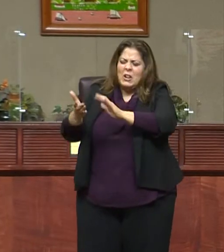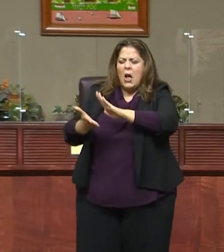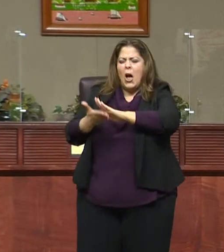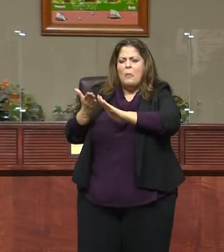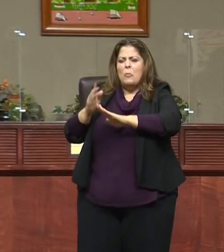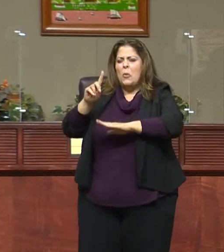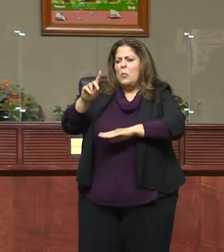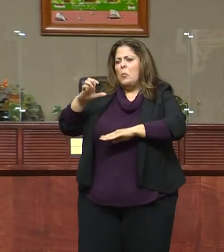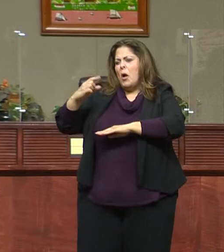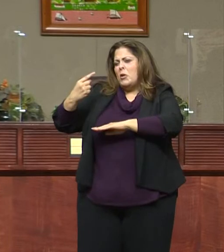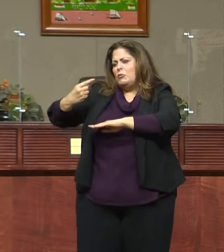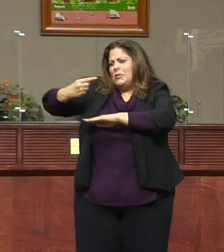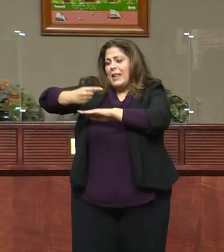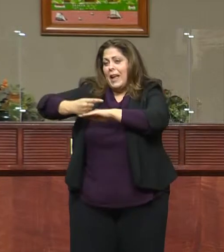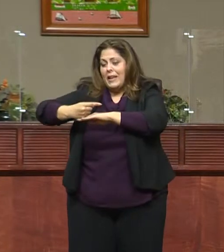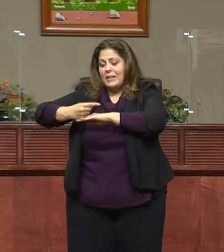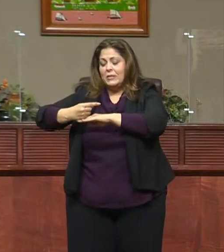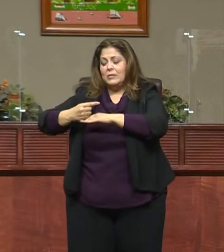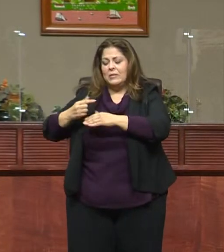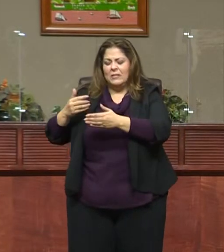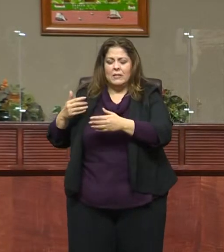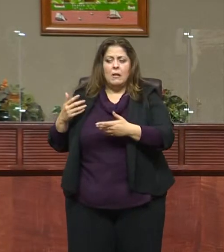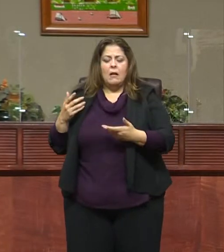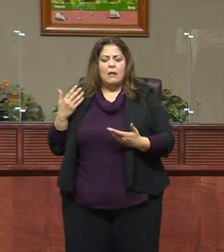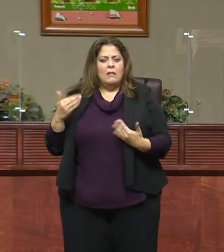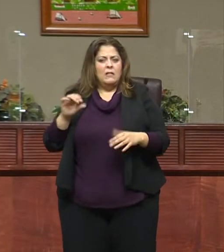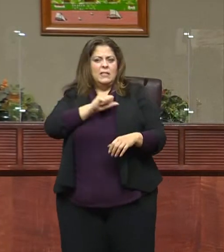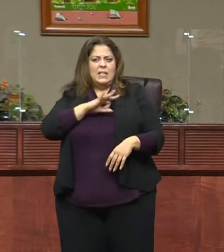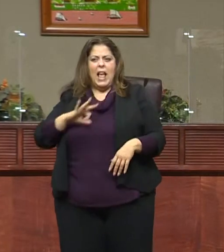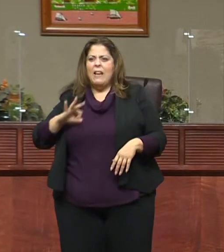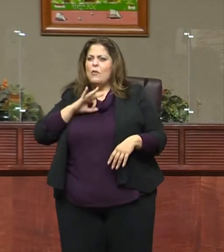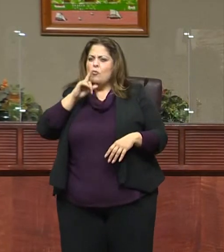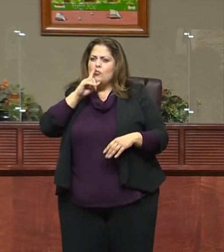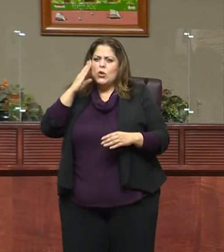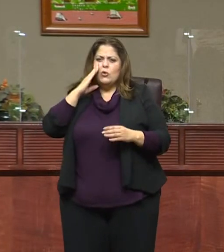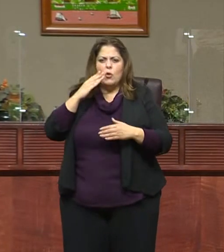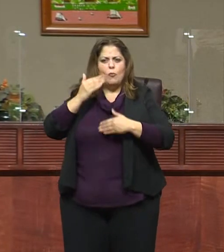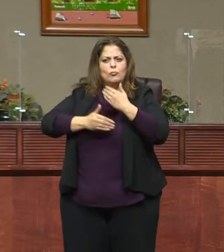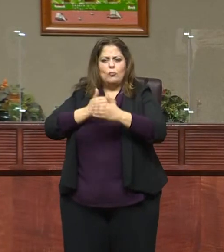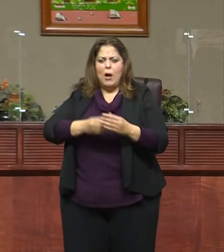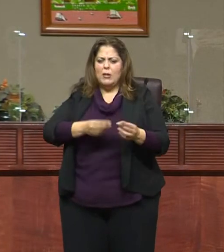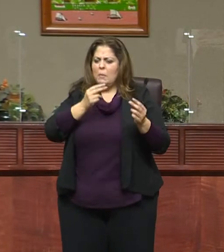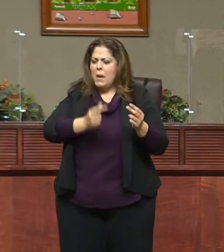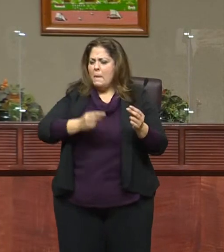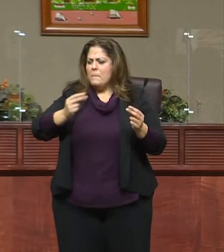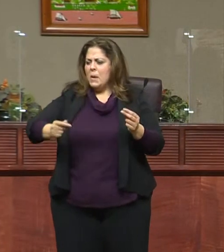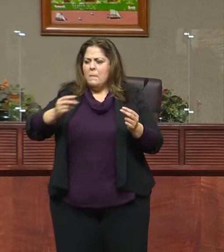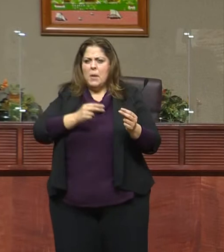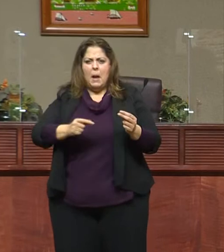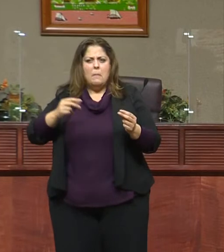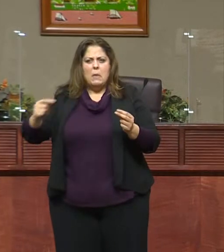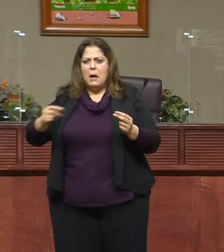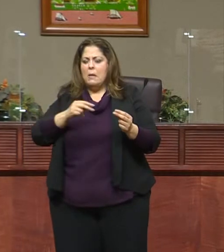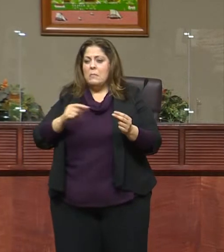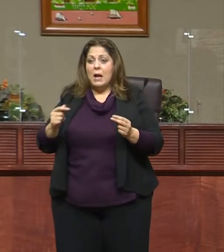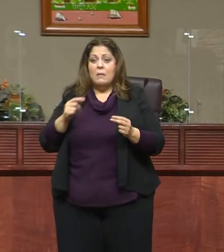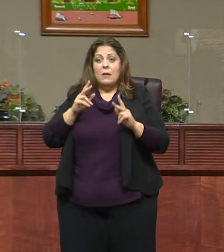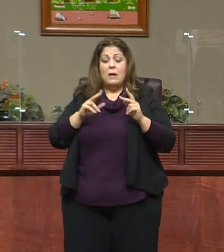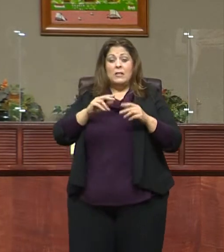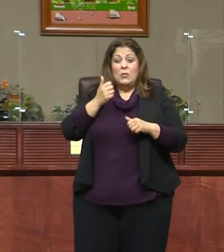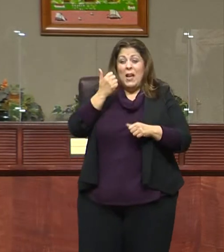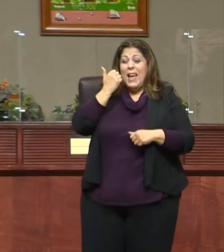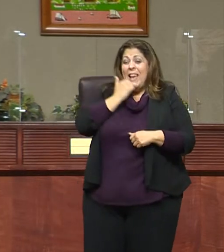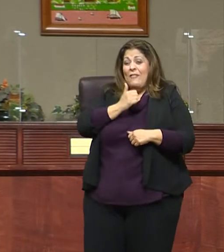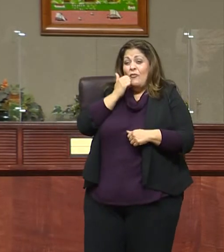there, the staff has really perfected the process, so we can get thousands of people through that site on a